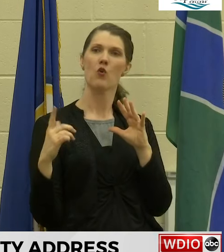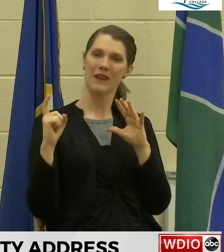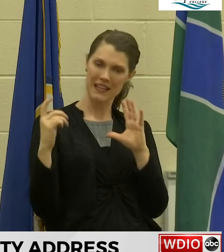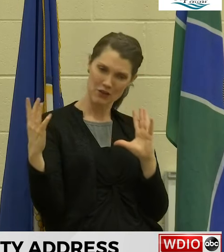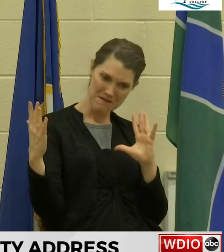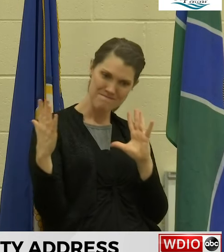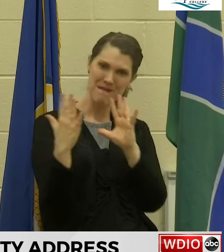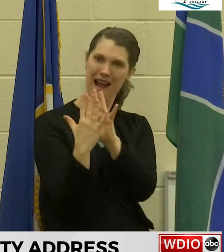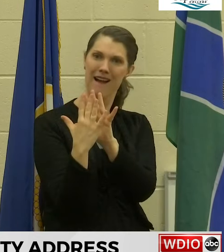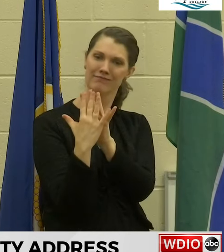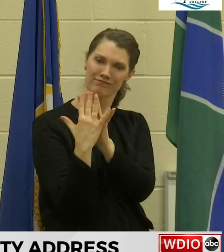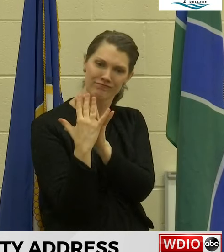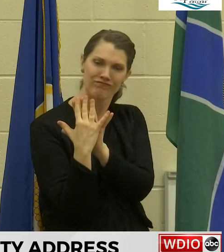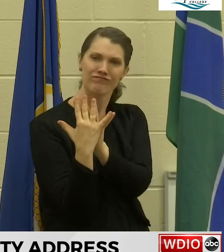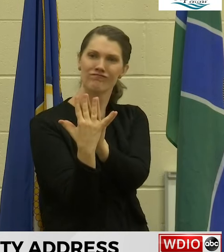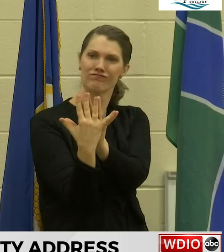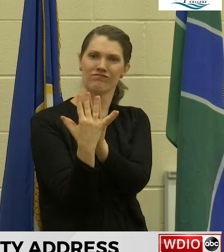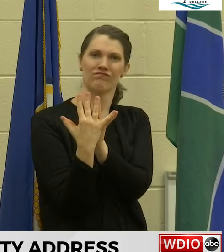one another.